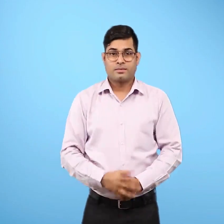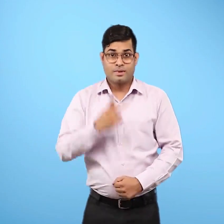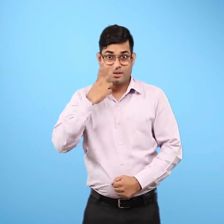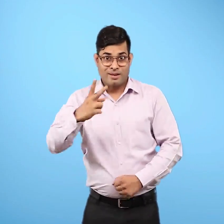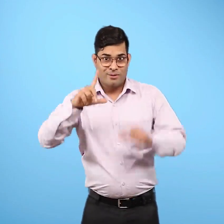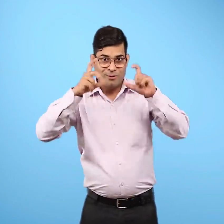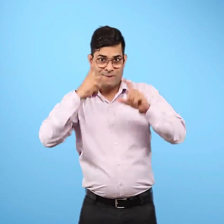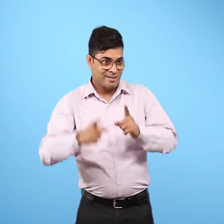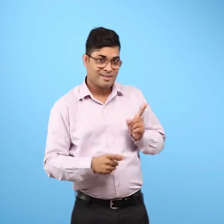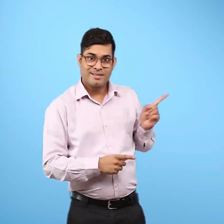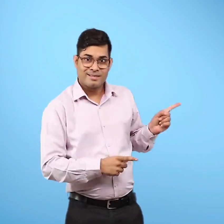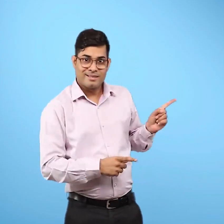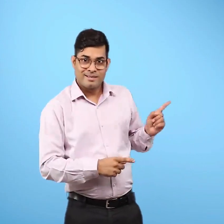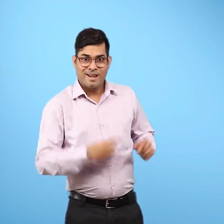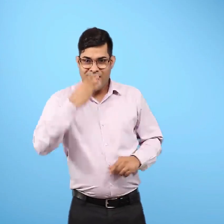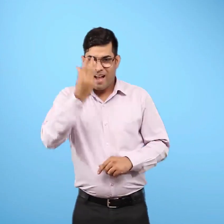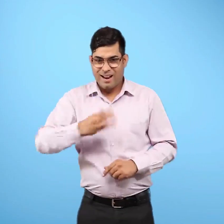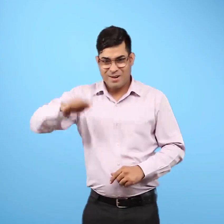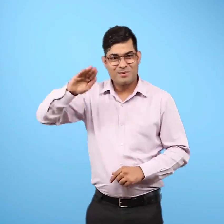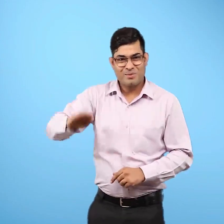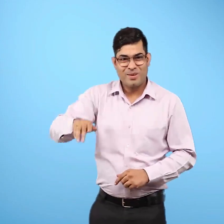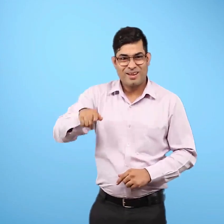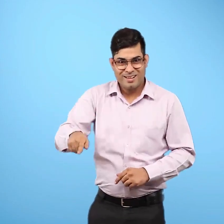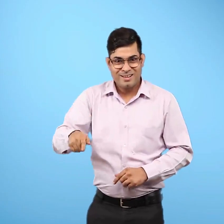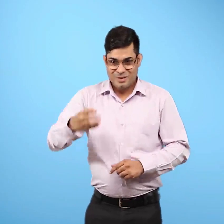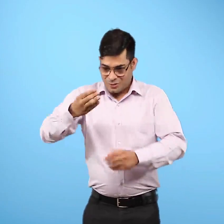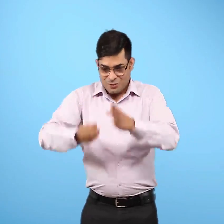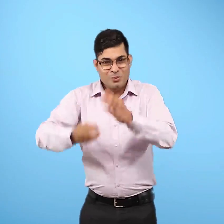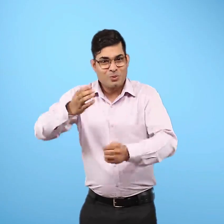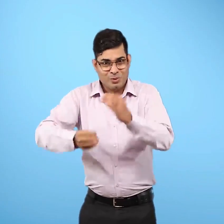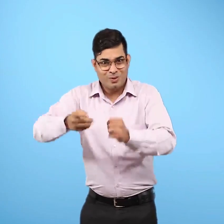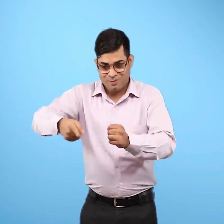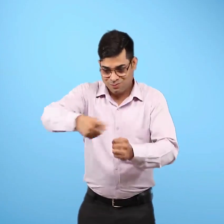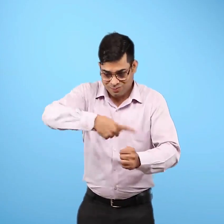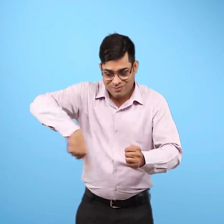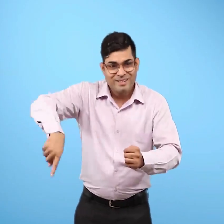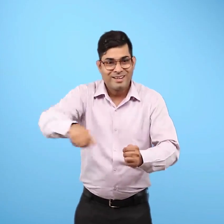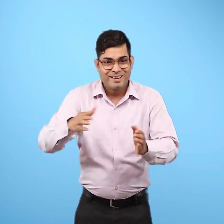We have the picture of a baby elephant drinking milk from a container.